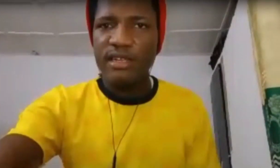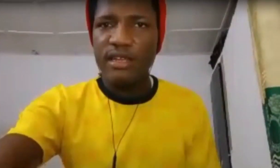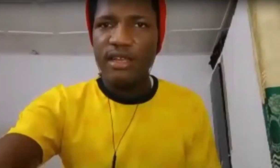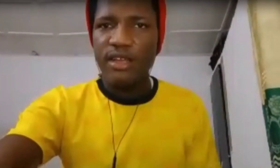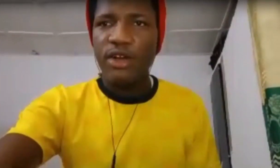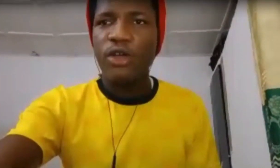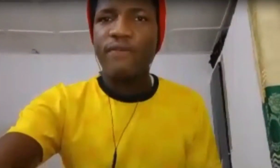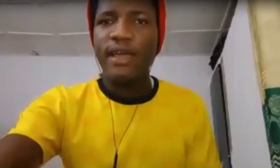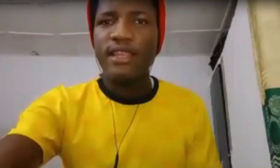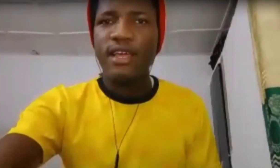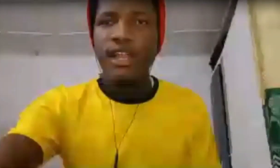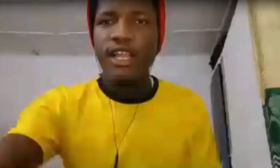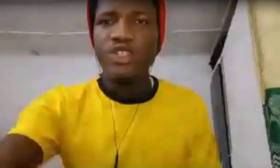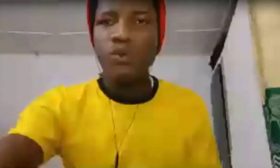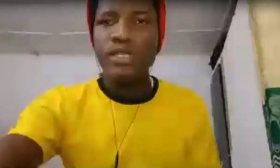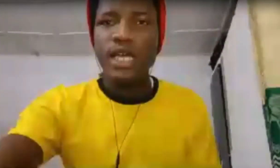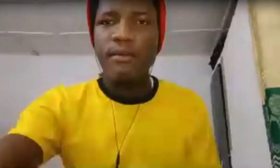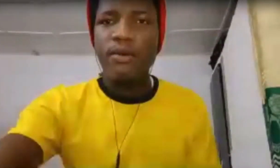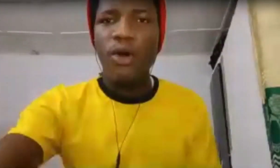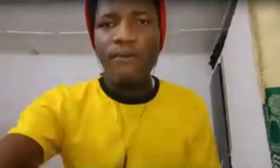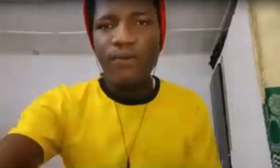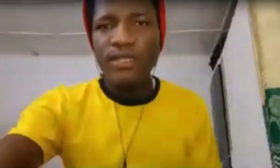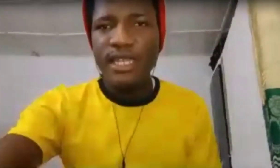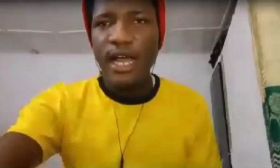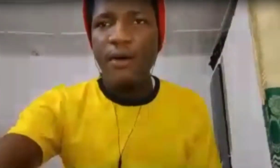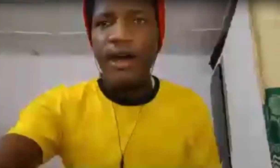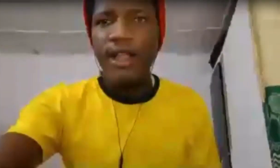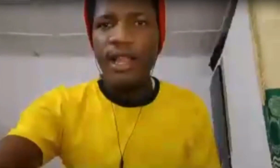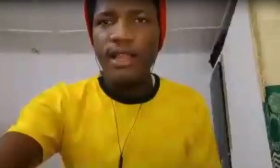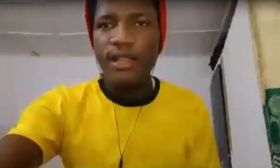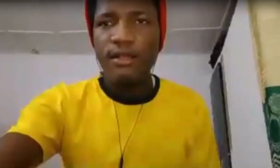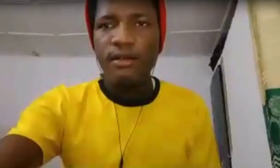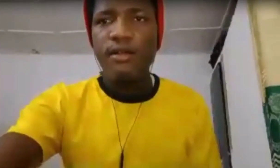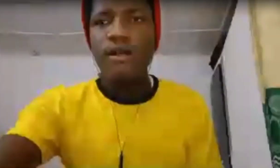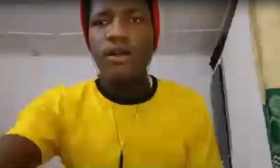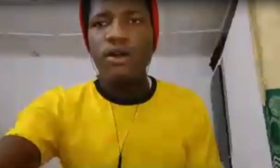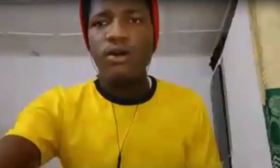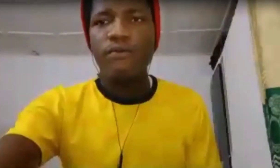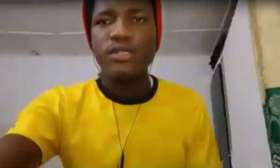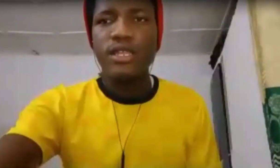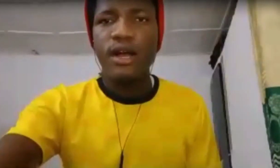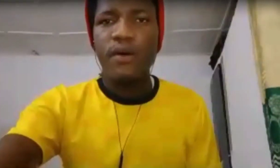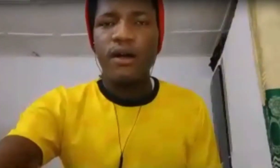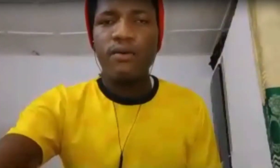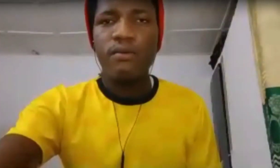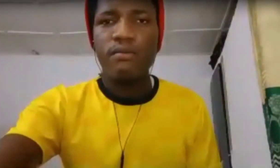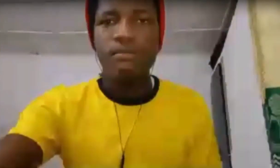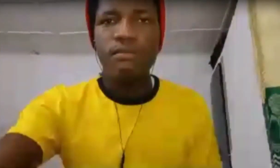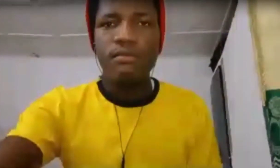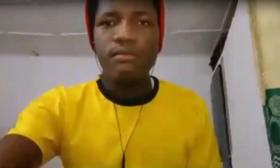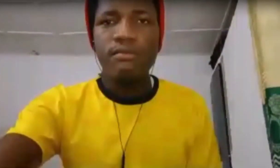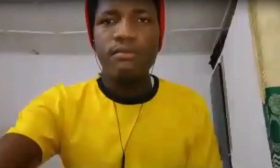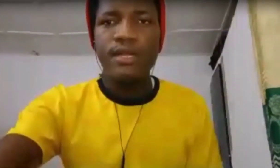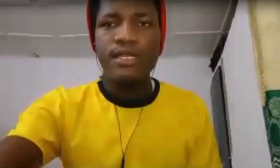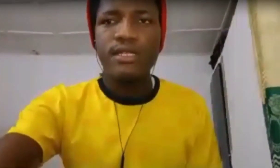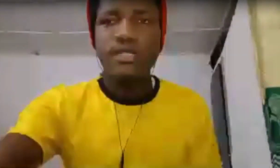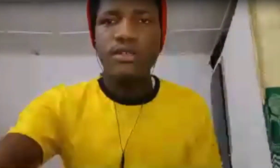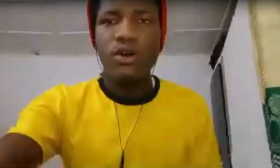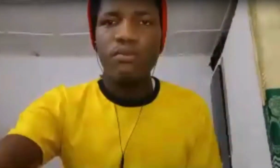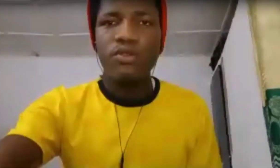Okay, fine. Let's go with Comforting Lawal. Comforting Lawal. Please unmute Comforting Lawal